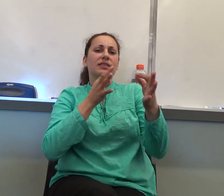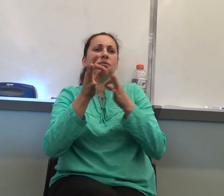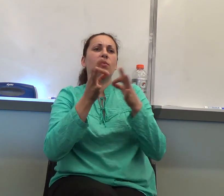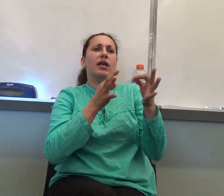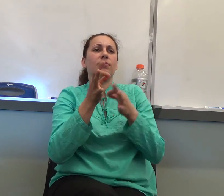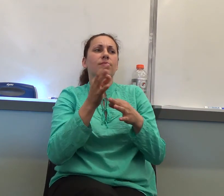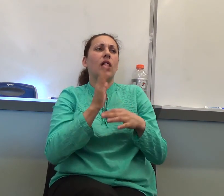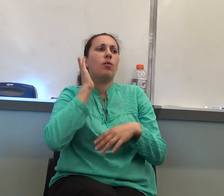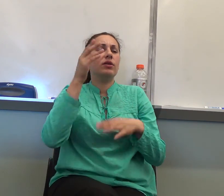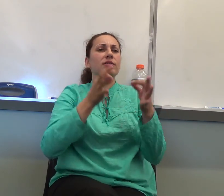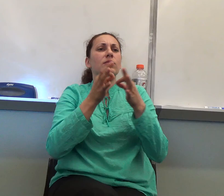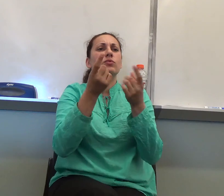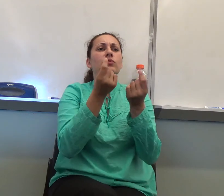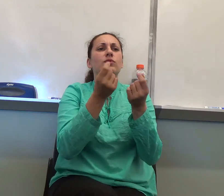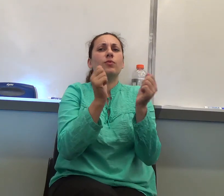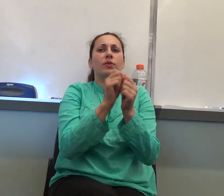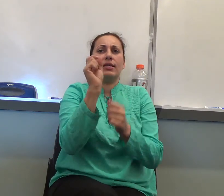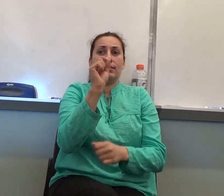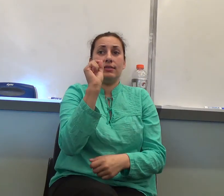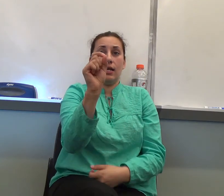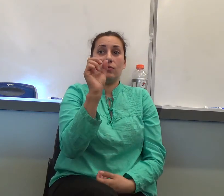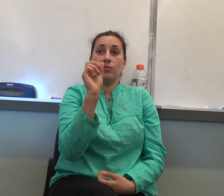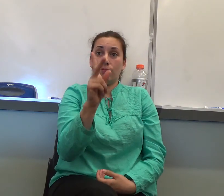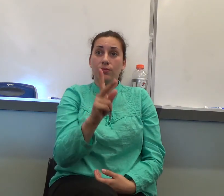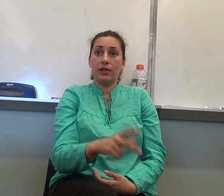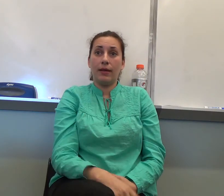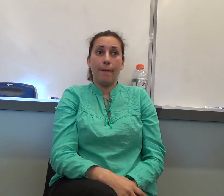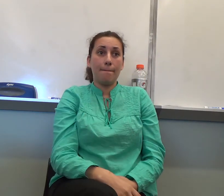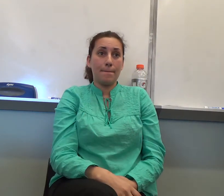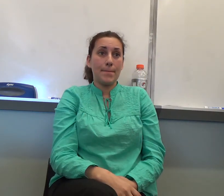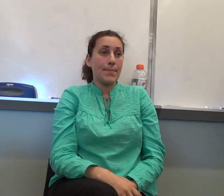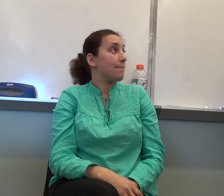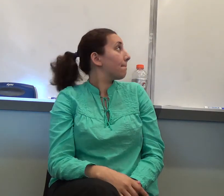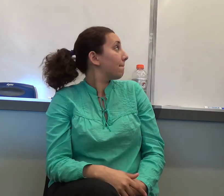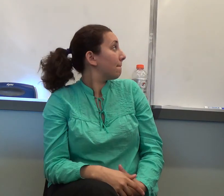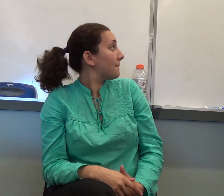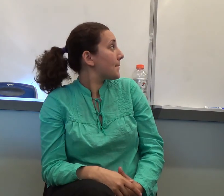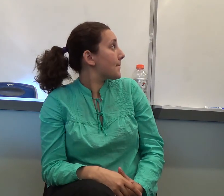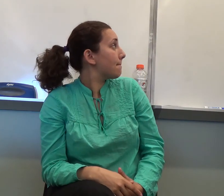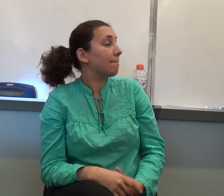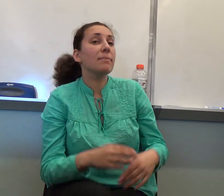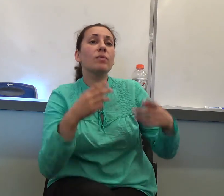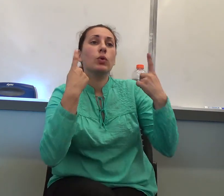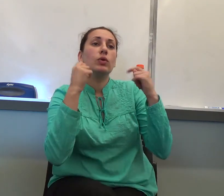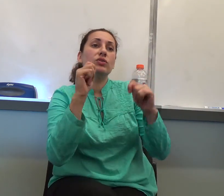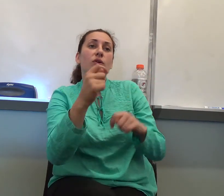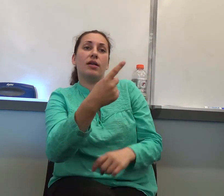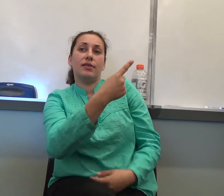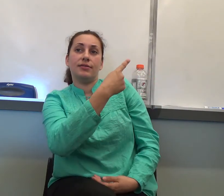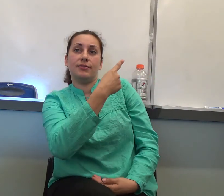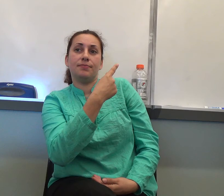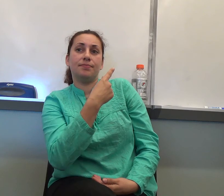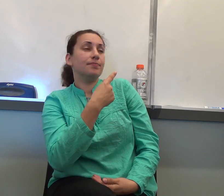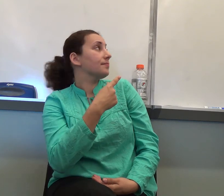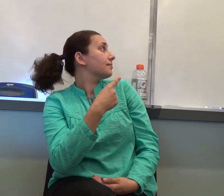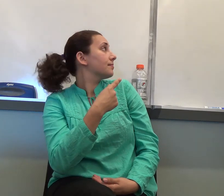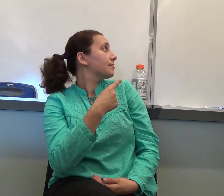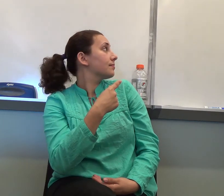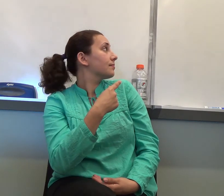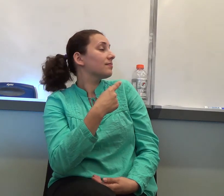point. Okay, we could do something like this. This would be the same thing as